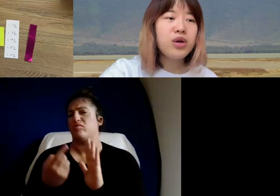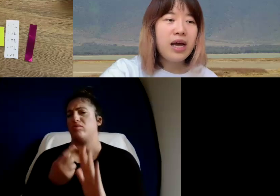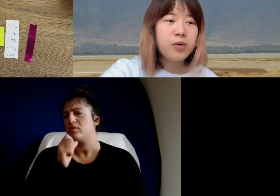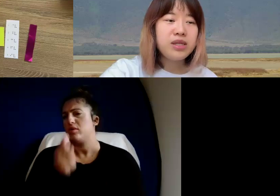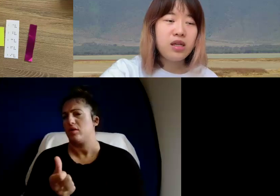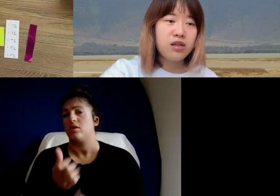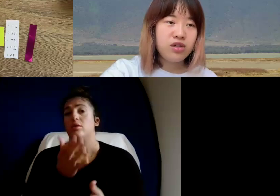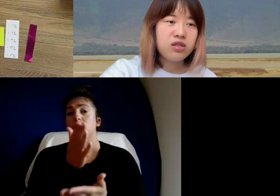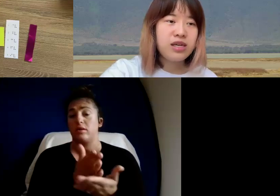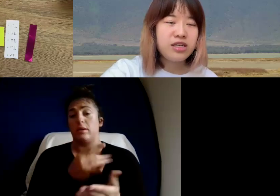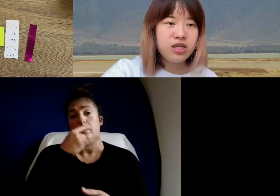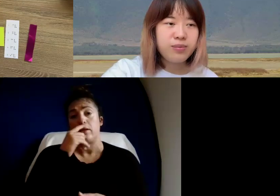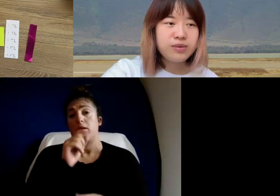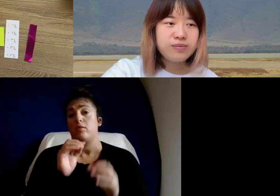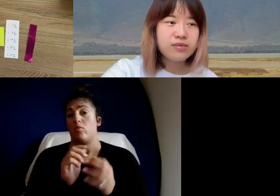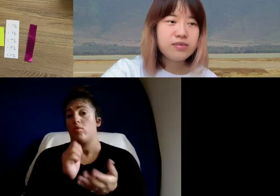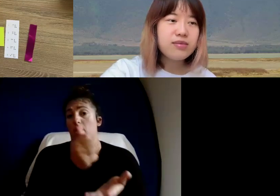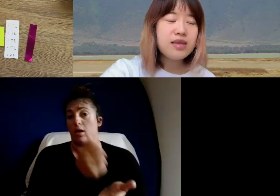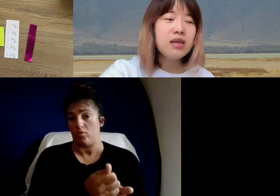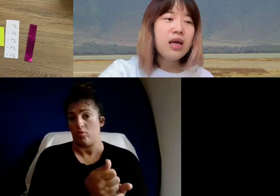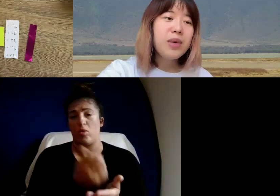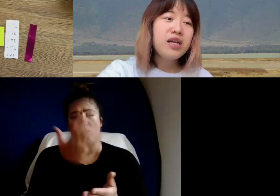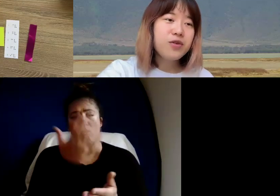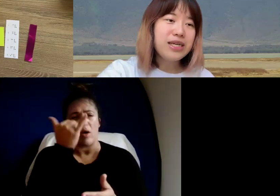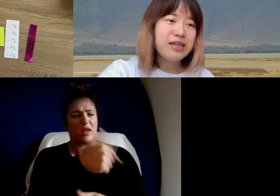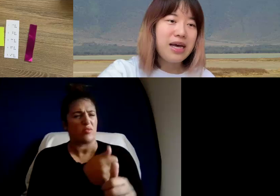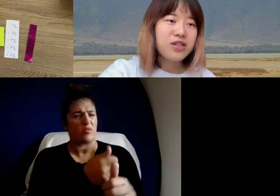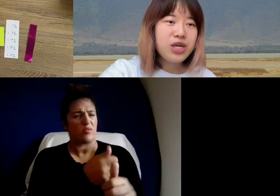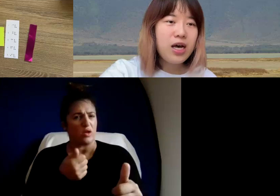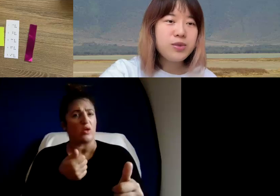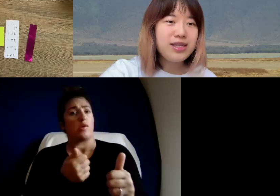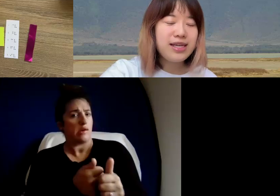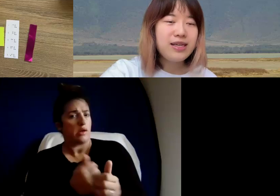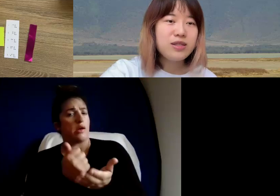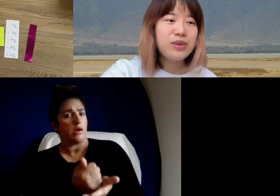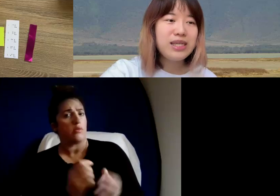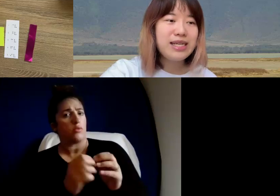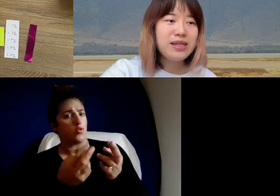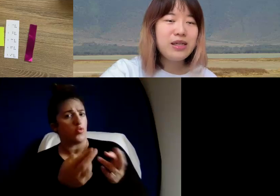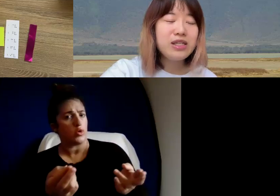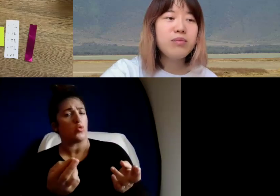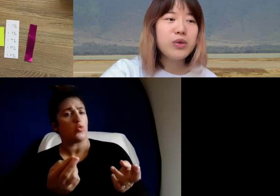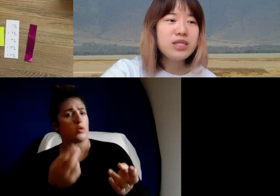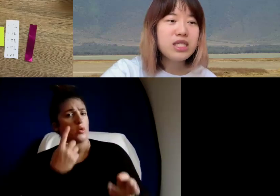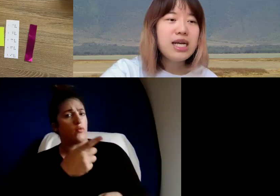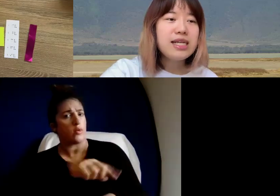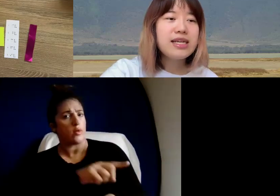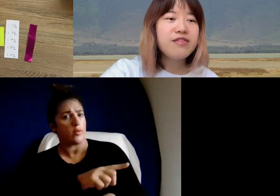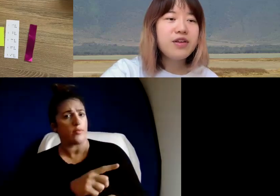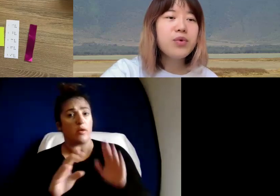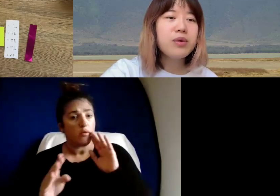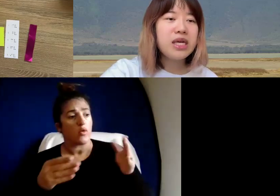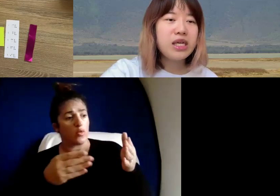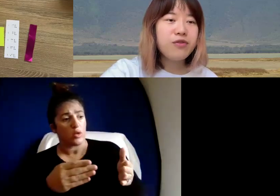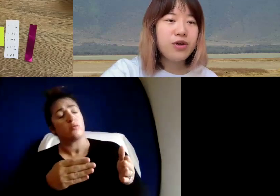need more help than others to catch up. But if we give extra help to the kids who need the most,